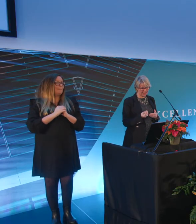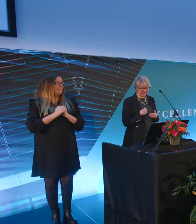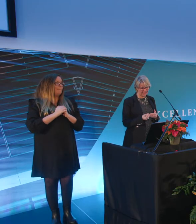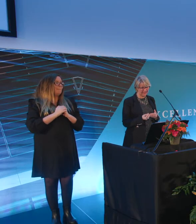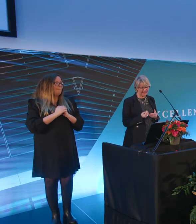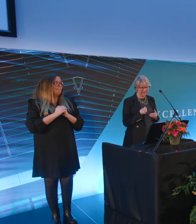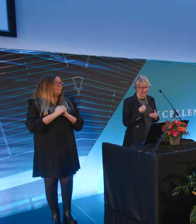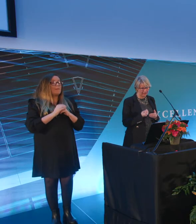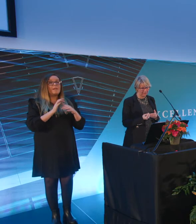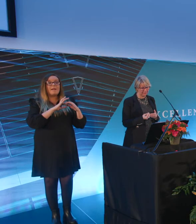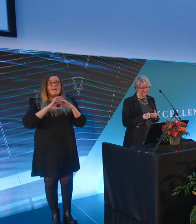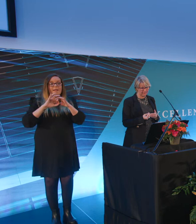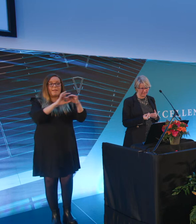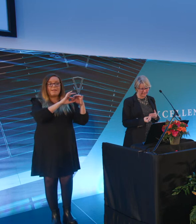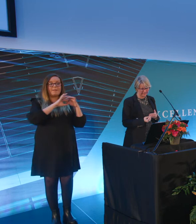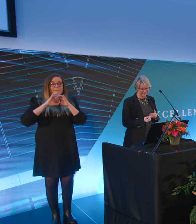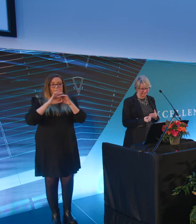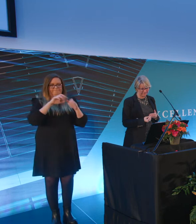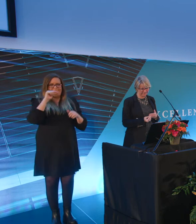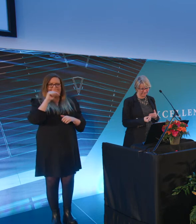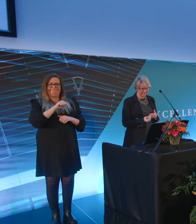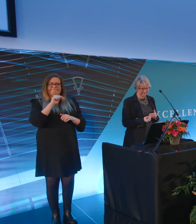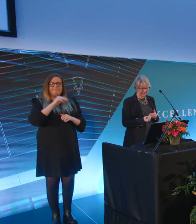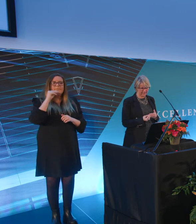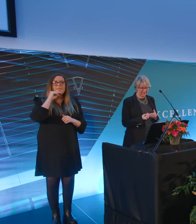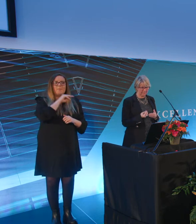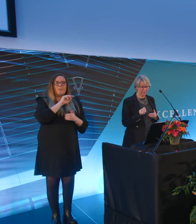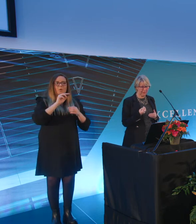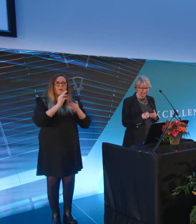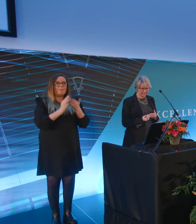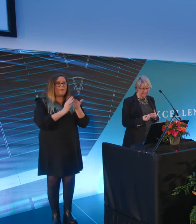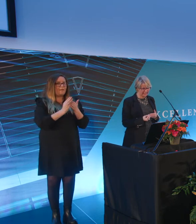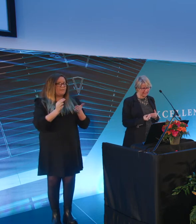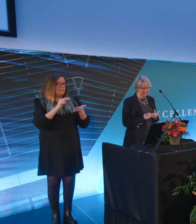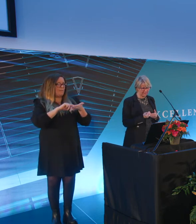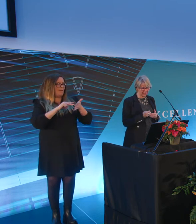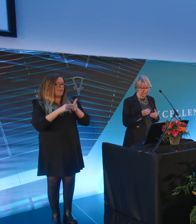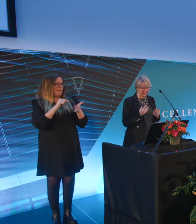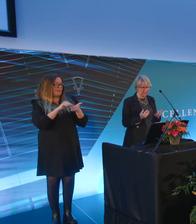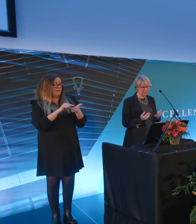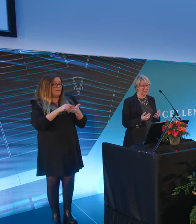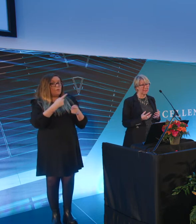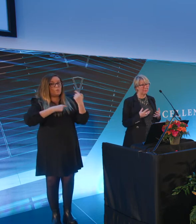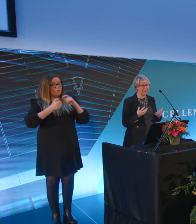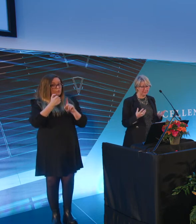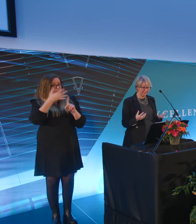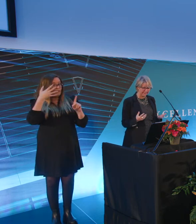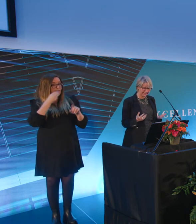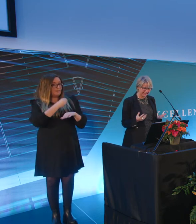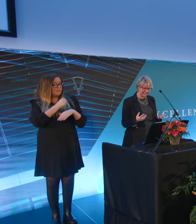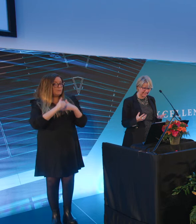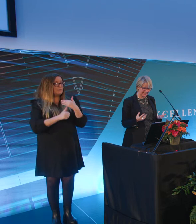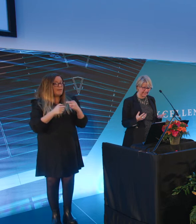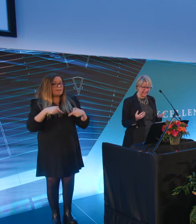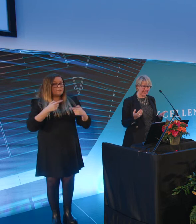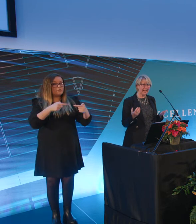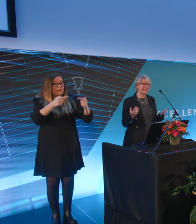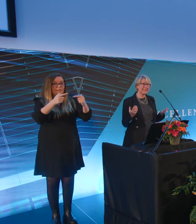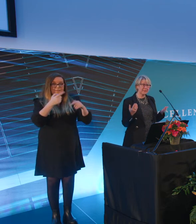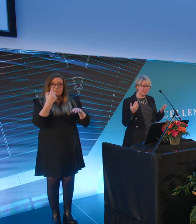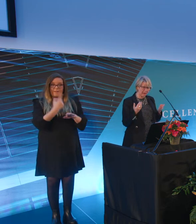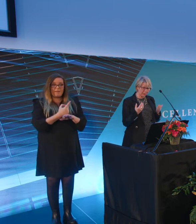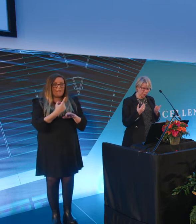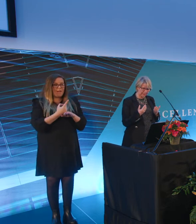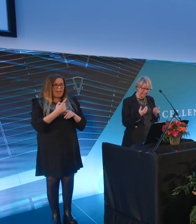Collaboration lies at the heart of our plan. We recognize that today's challenges are multifaceted